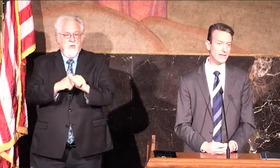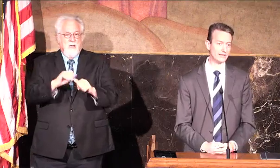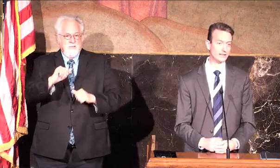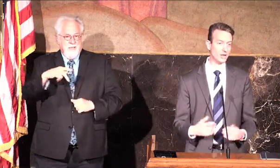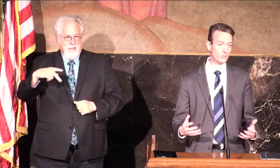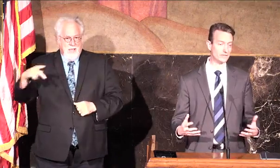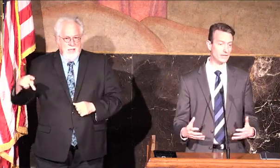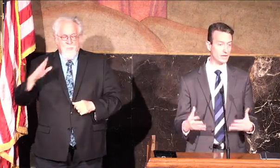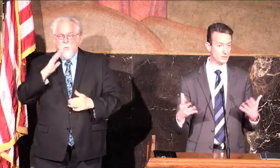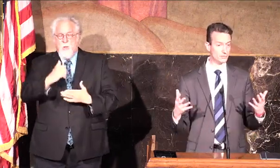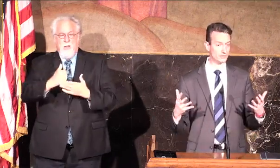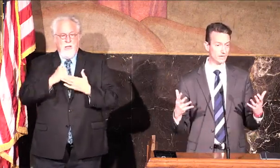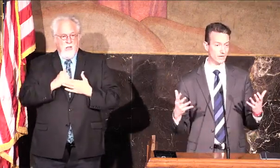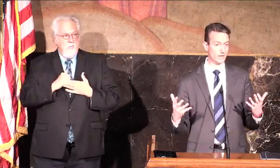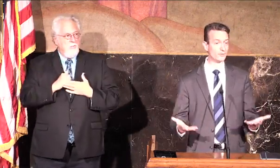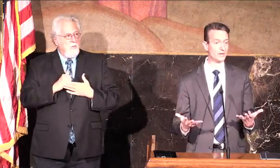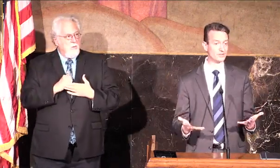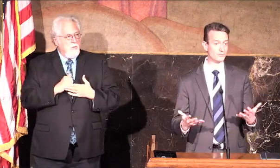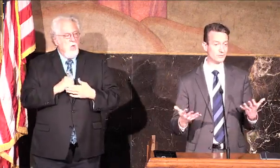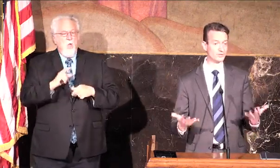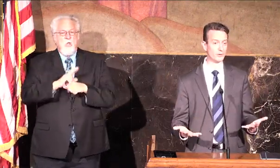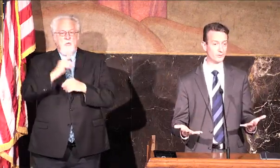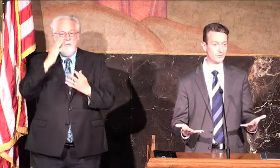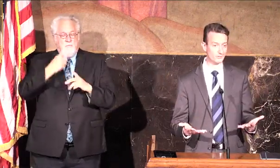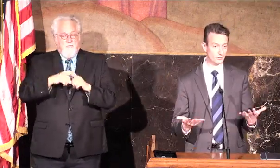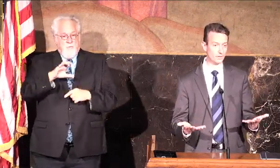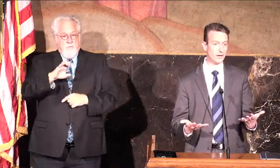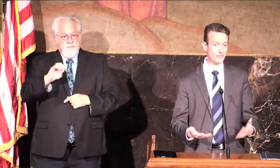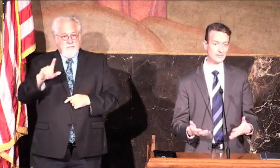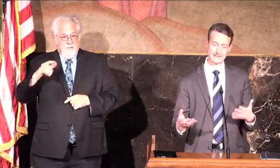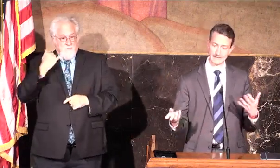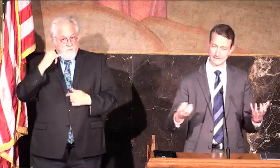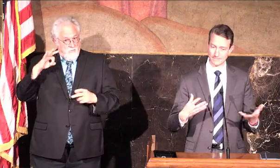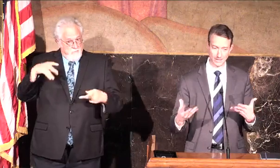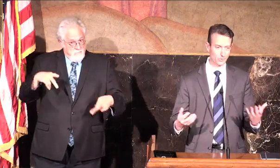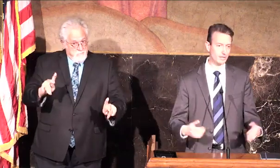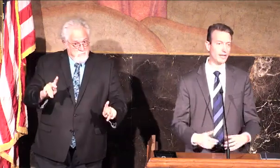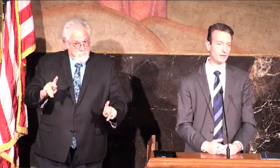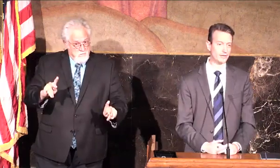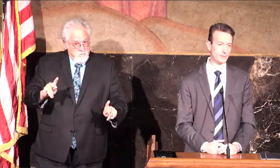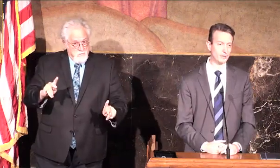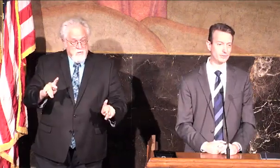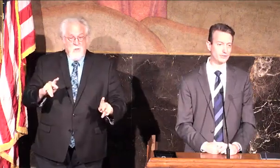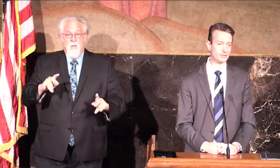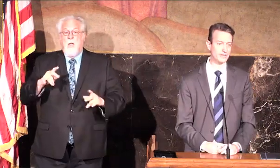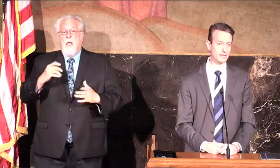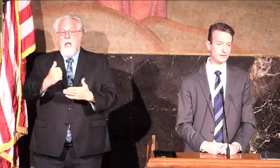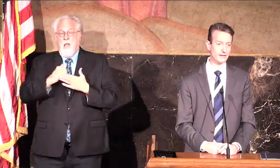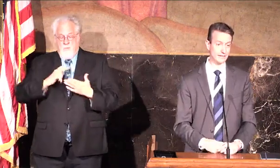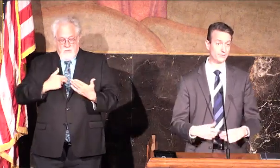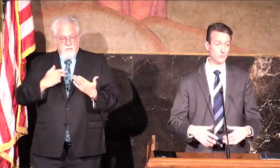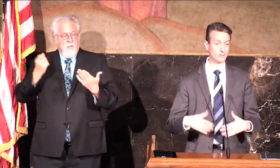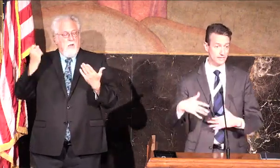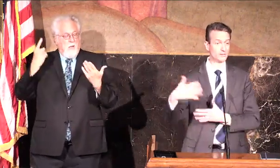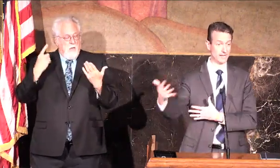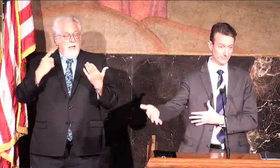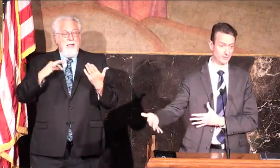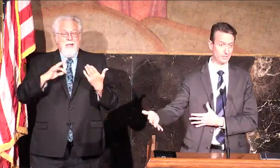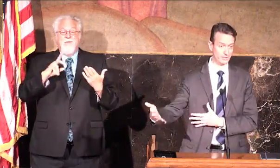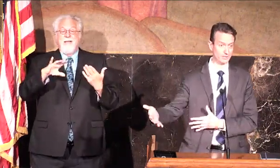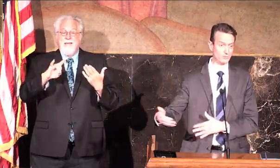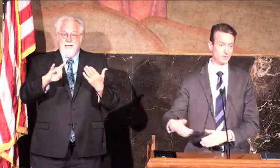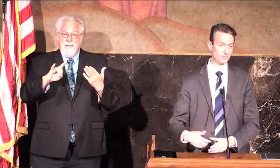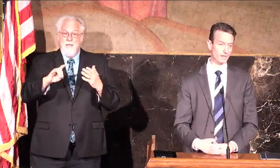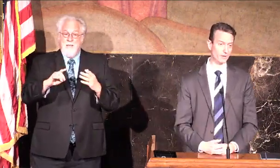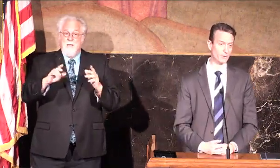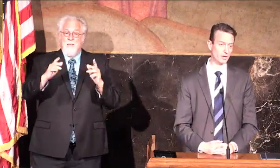well. That'll help us use information from your cell phone, if you allow it. That would help us understand if you did have somebody